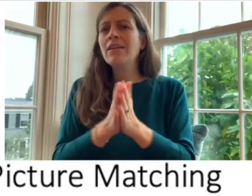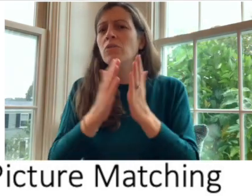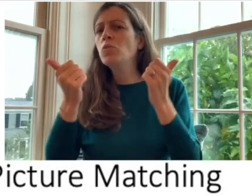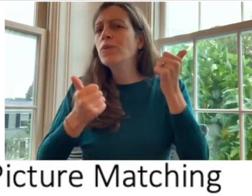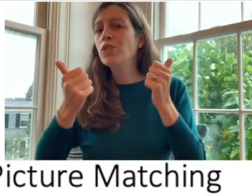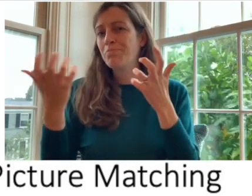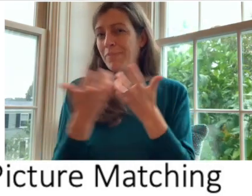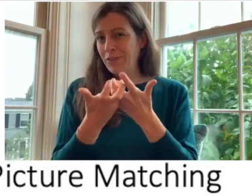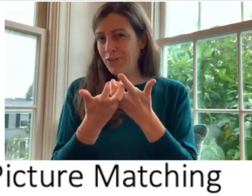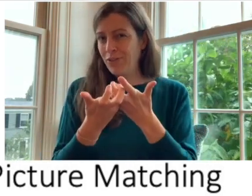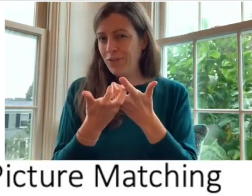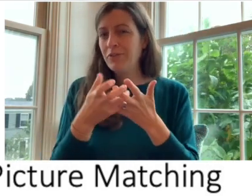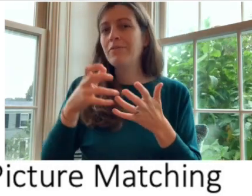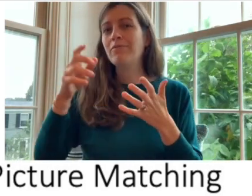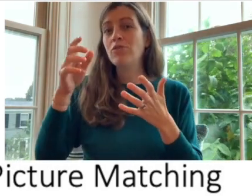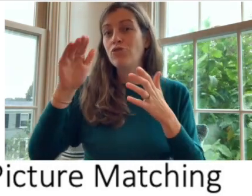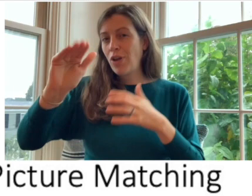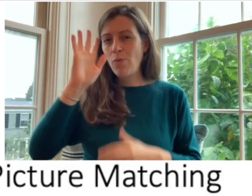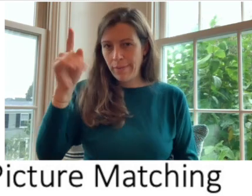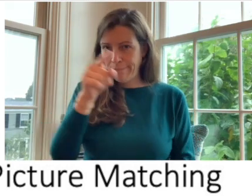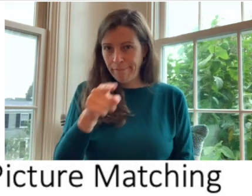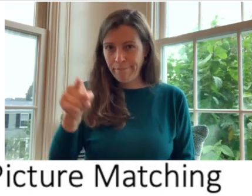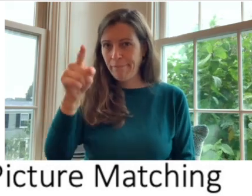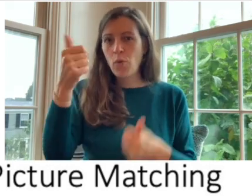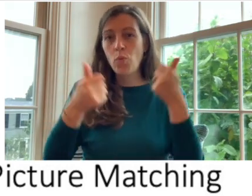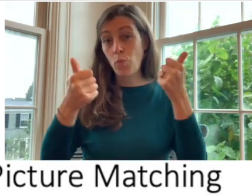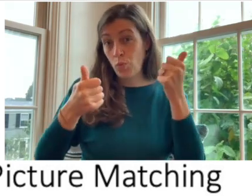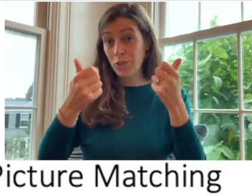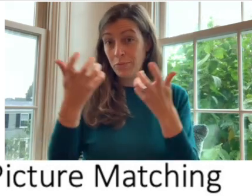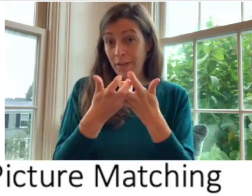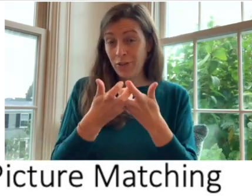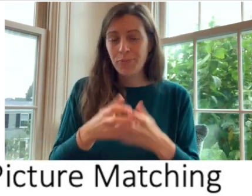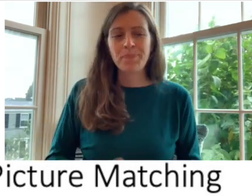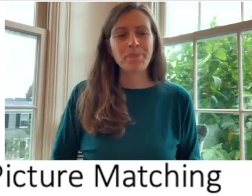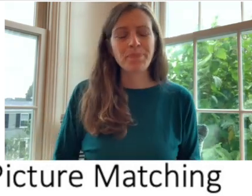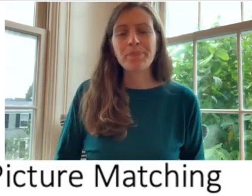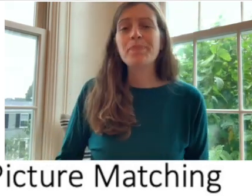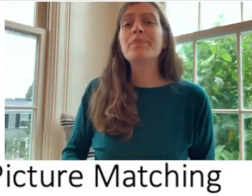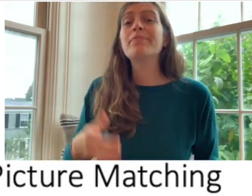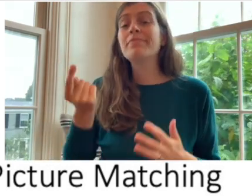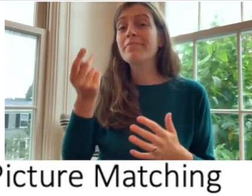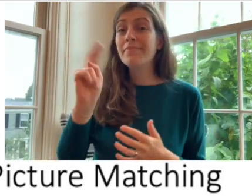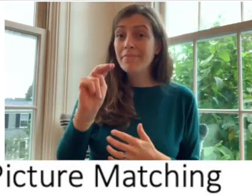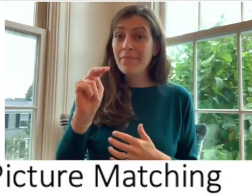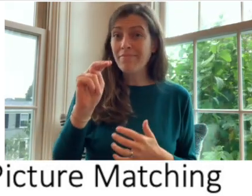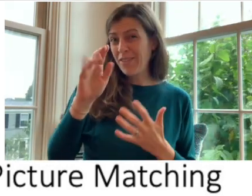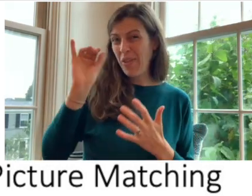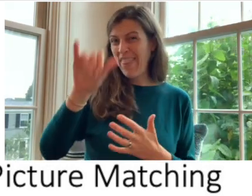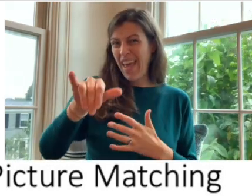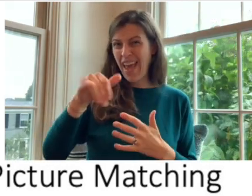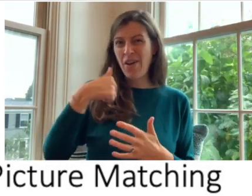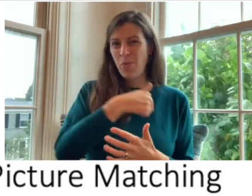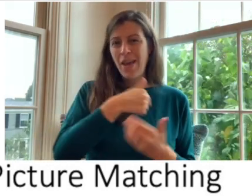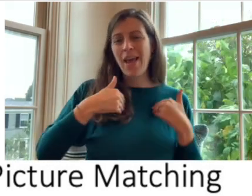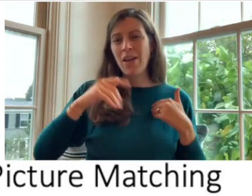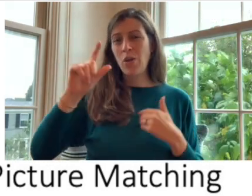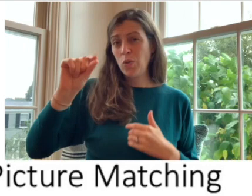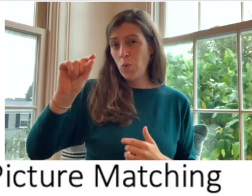matching task where we produced a sign, like the sign for a tree, and then the child had to select which